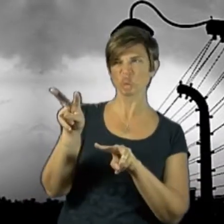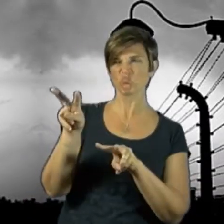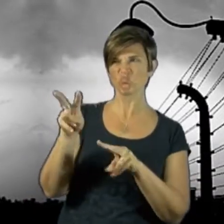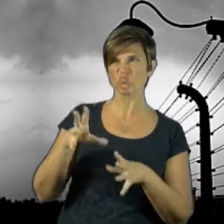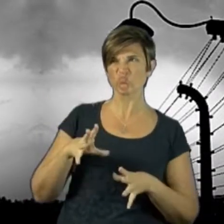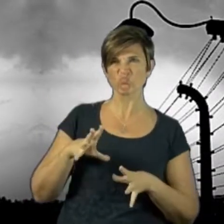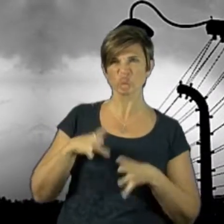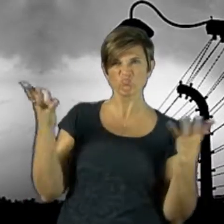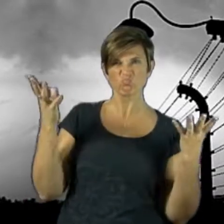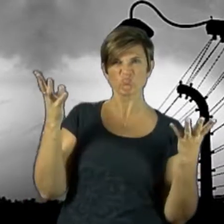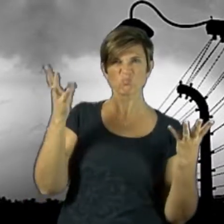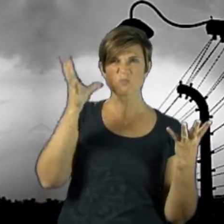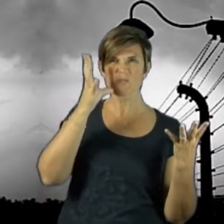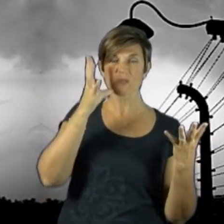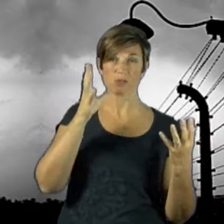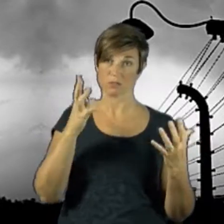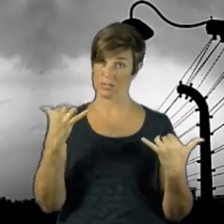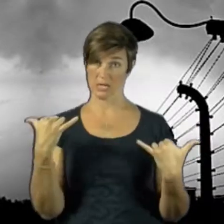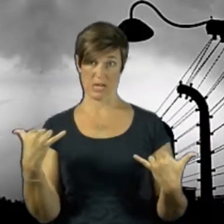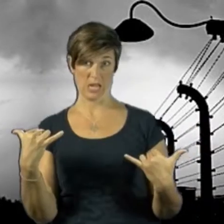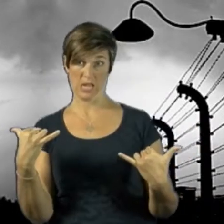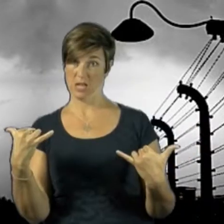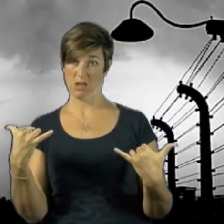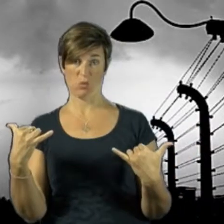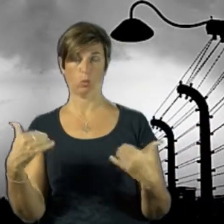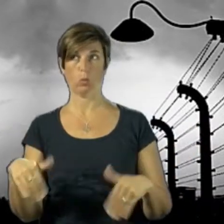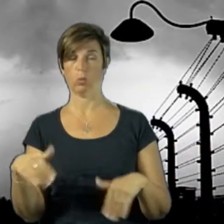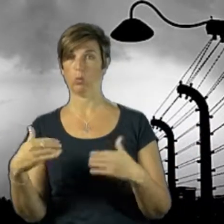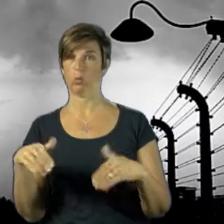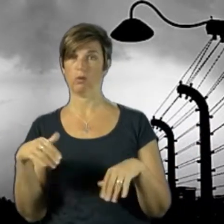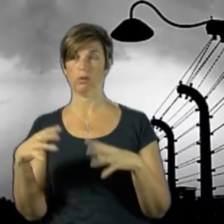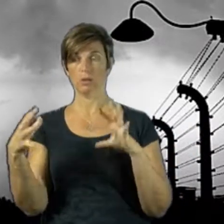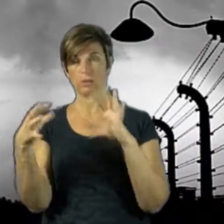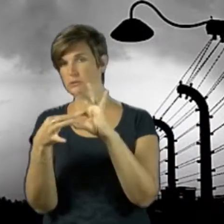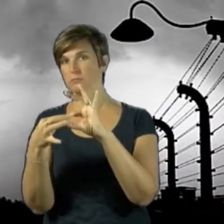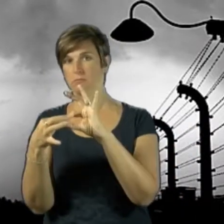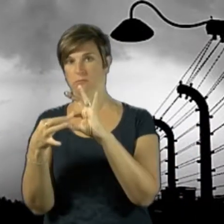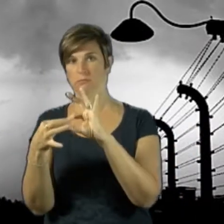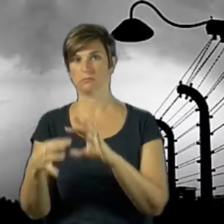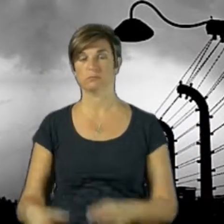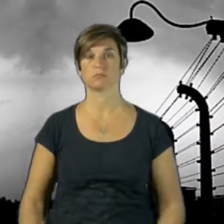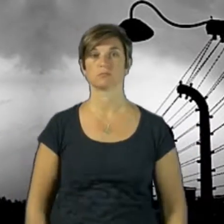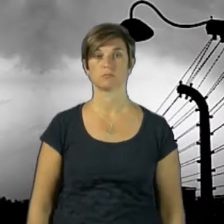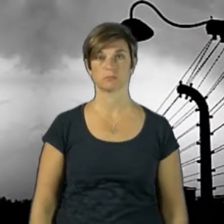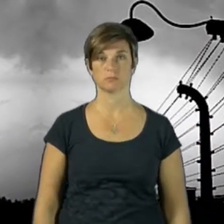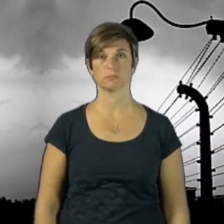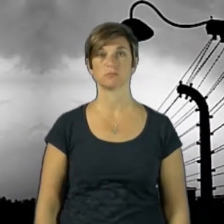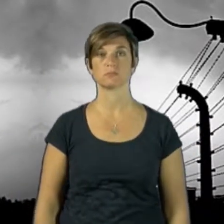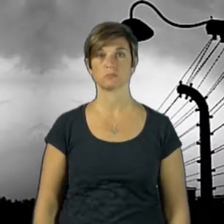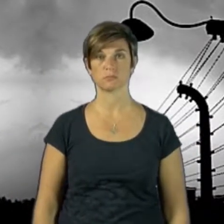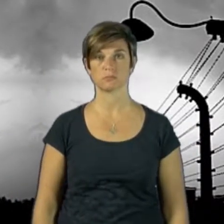All the things that a teenager might think of her mother were no longer of any significance.